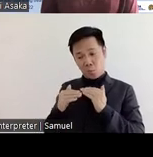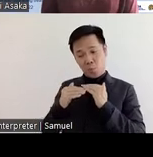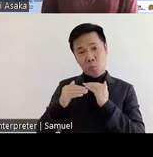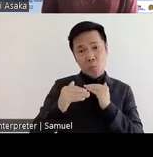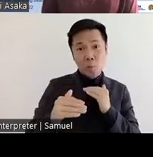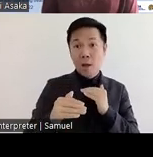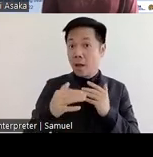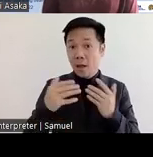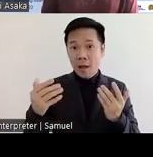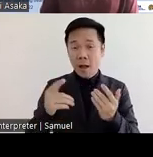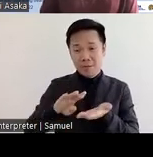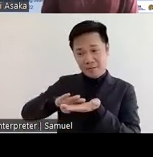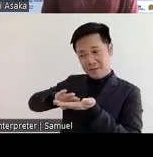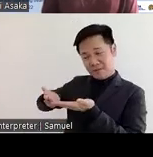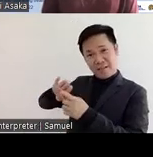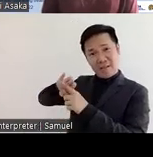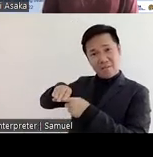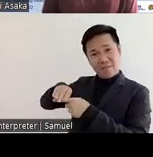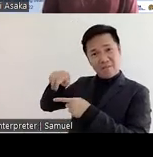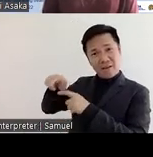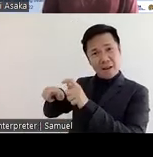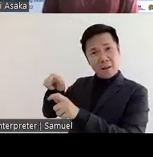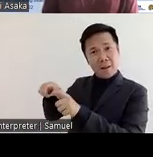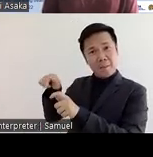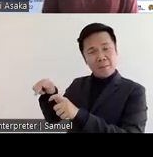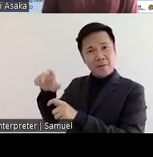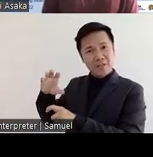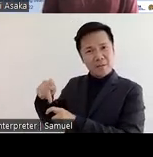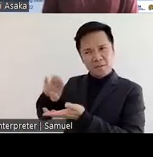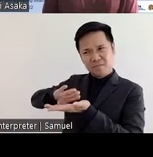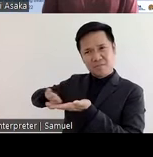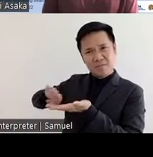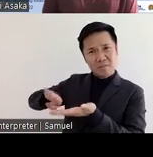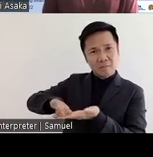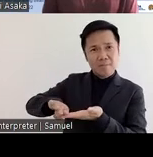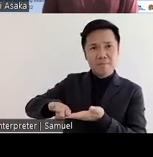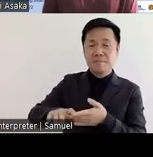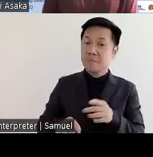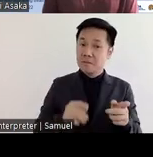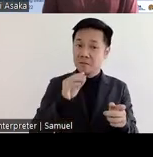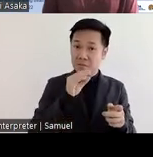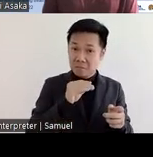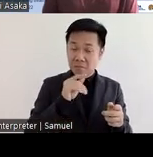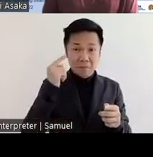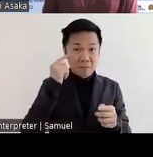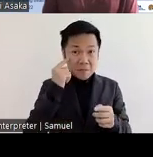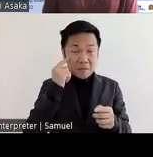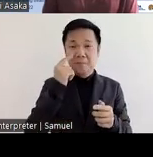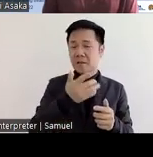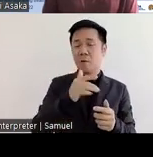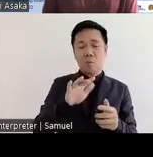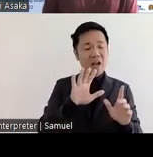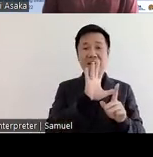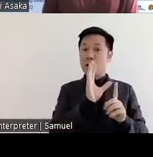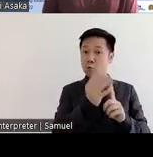by excluding us, people with cerebral palsy. We believe that creation of our own culture through our